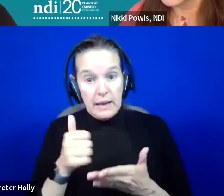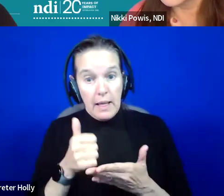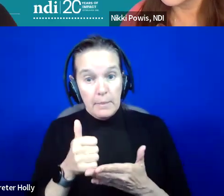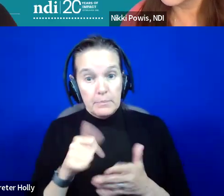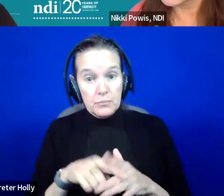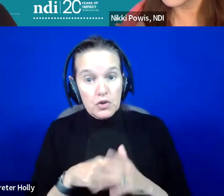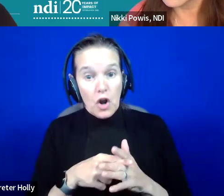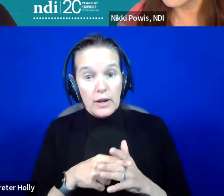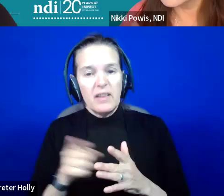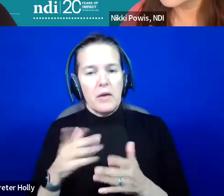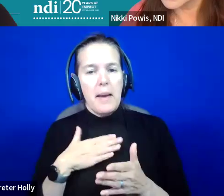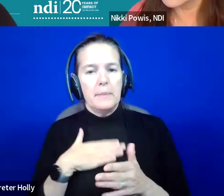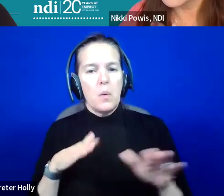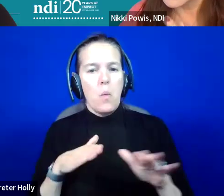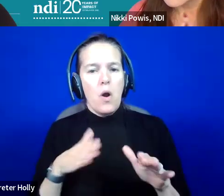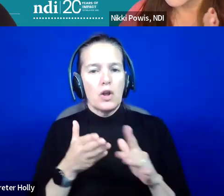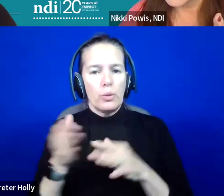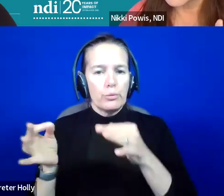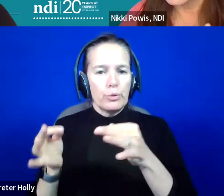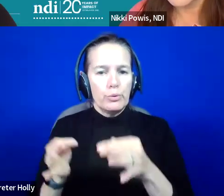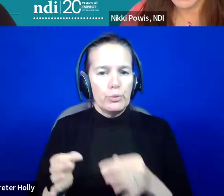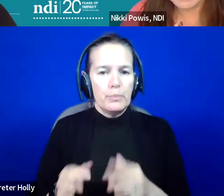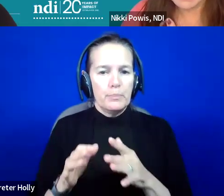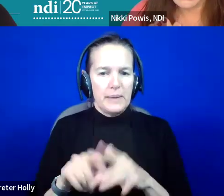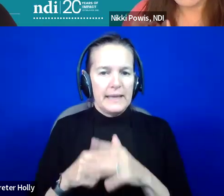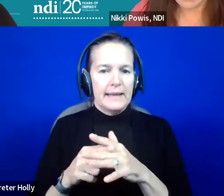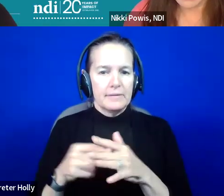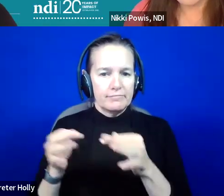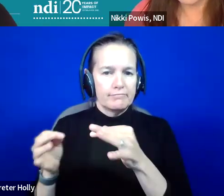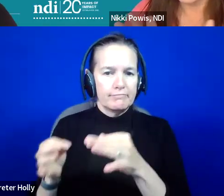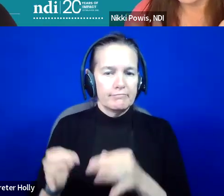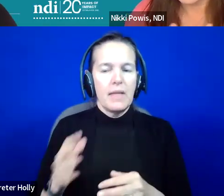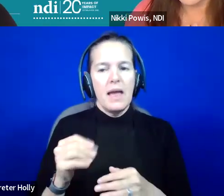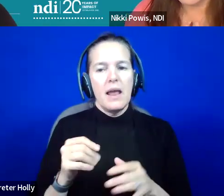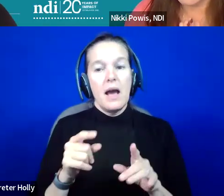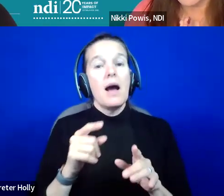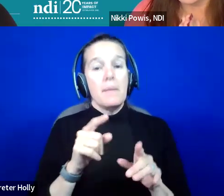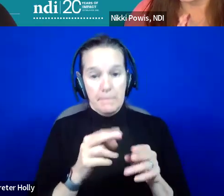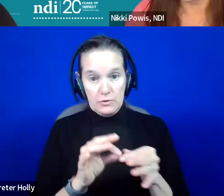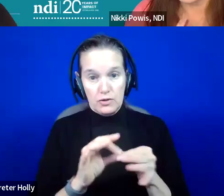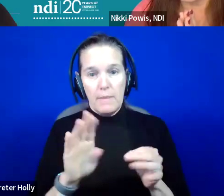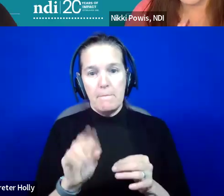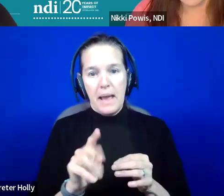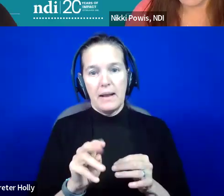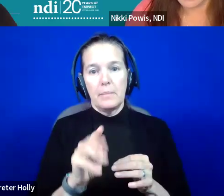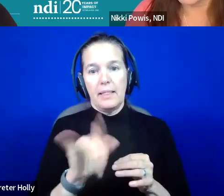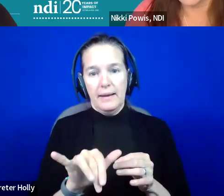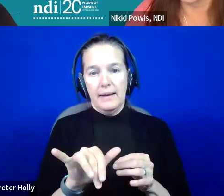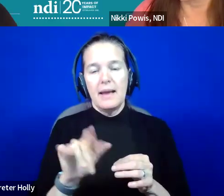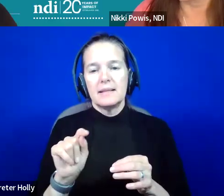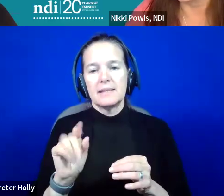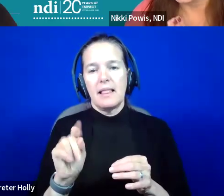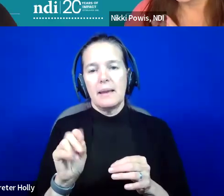started, they're happy to walk you through the beginnings to help. And I had mentioned Bankably, which is Taliba Bales,